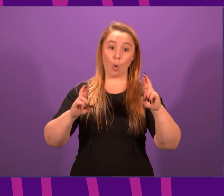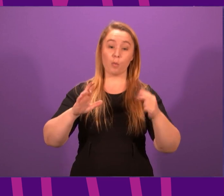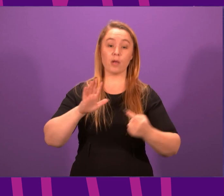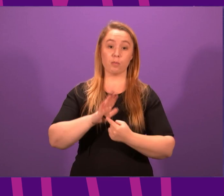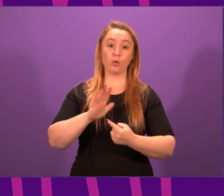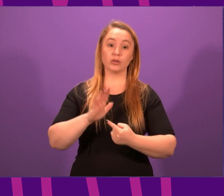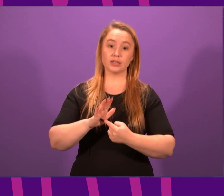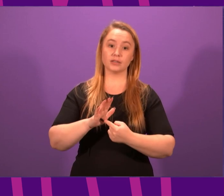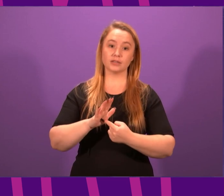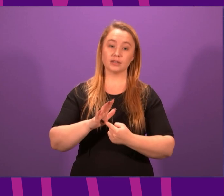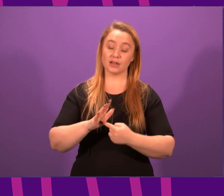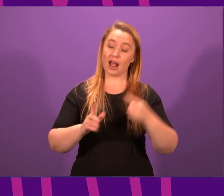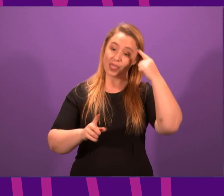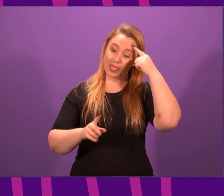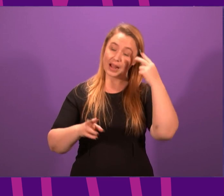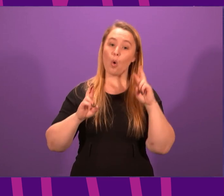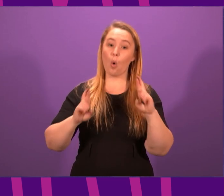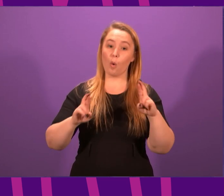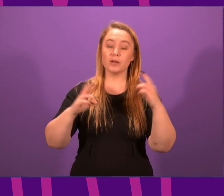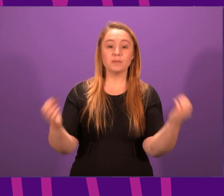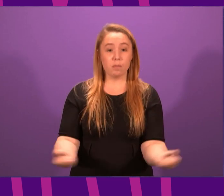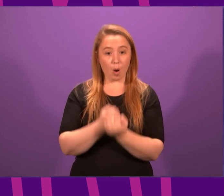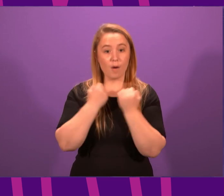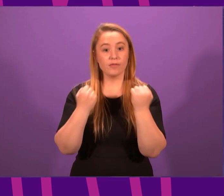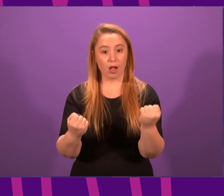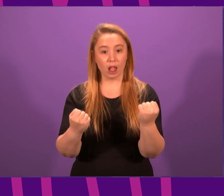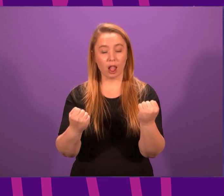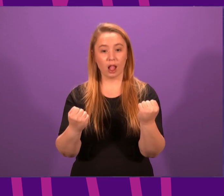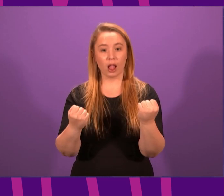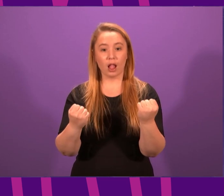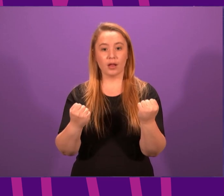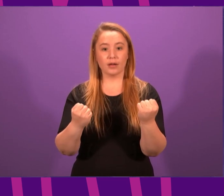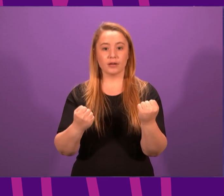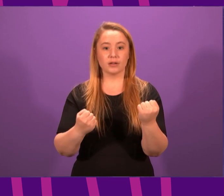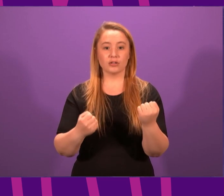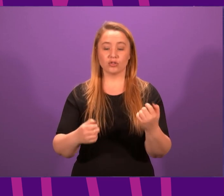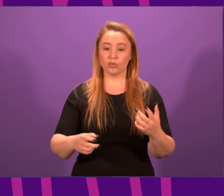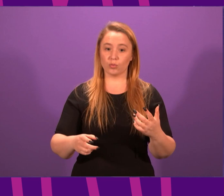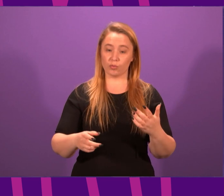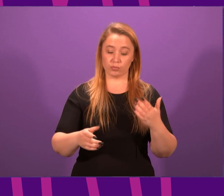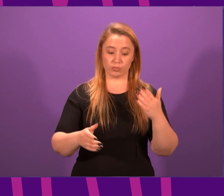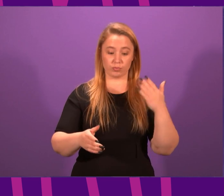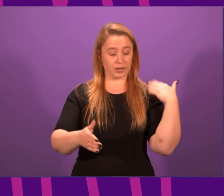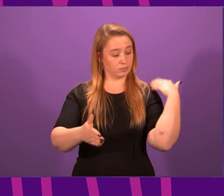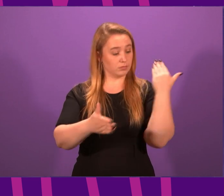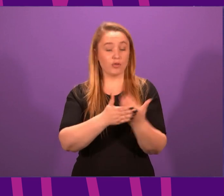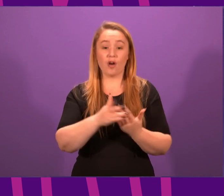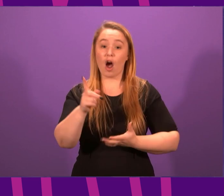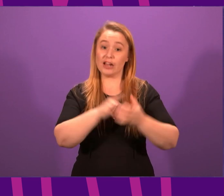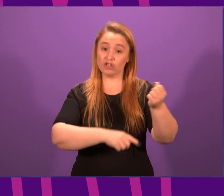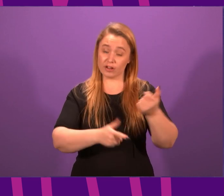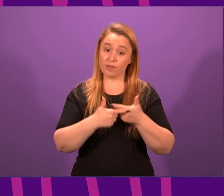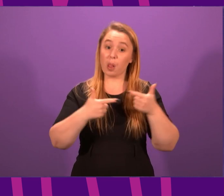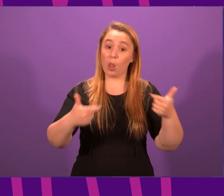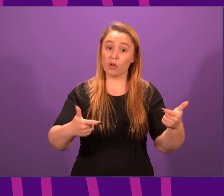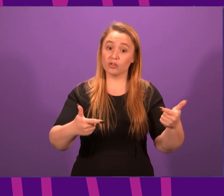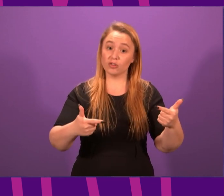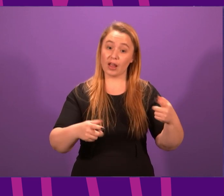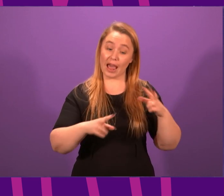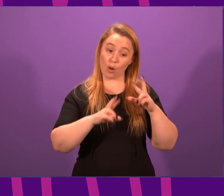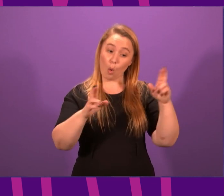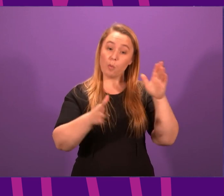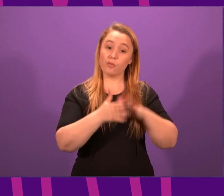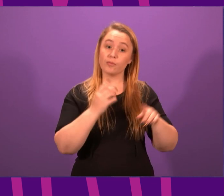actually believe in the power of hope. I think we can draw hope from what we have achieved so far, from the lessons we've learned